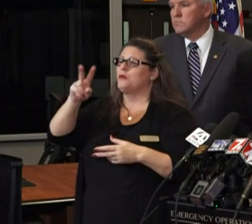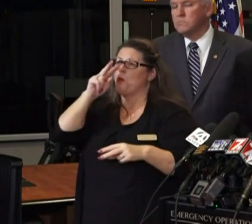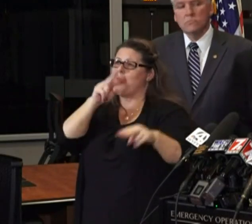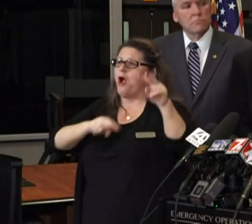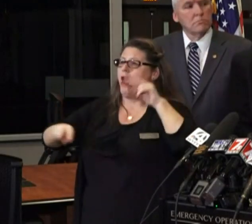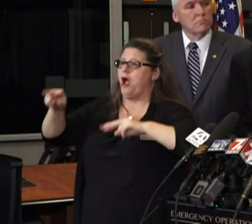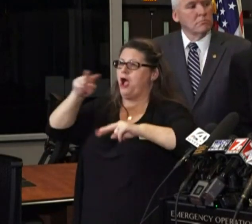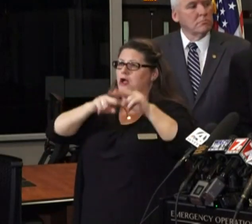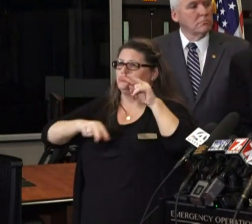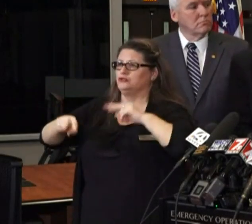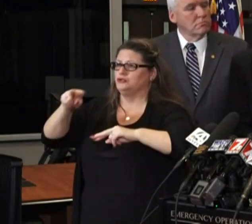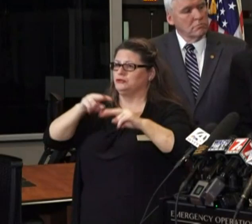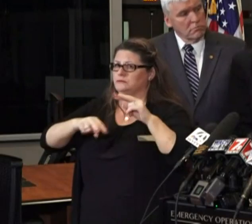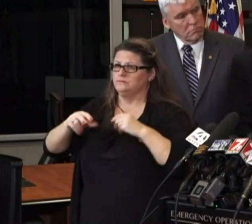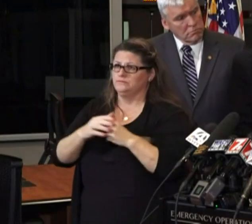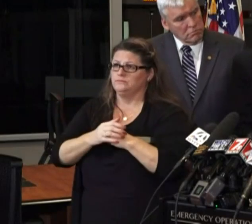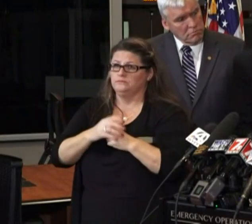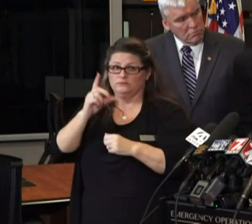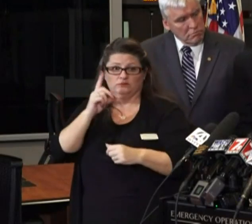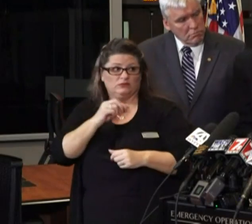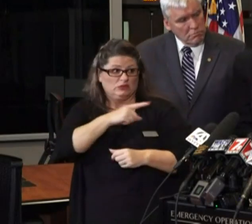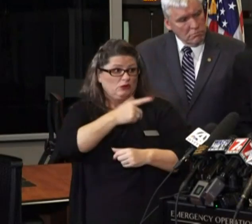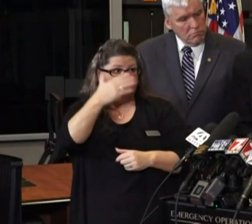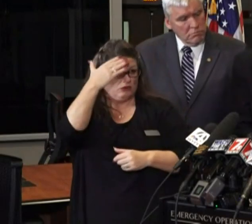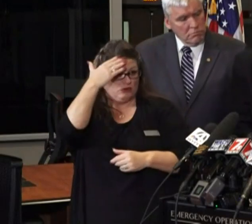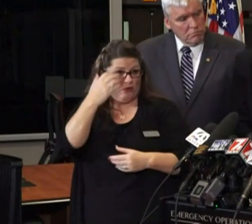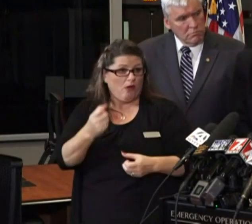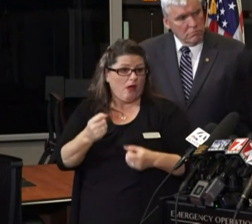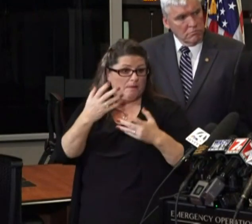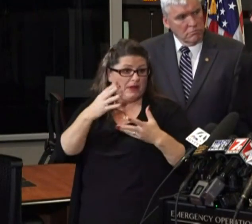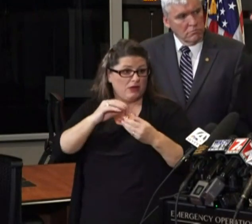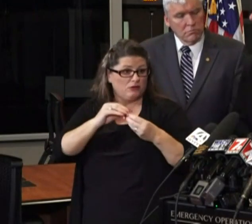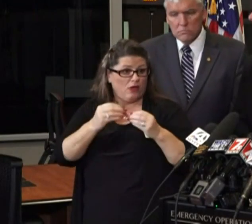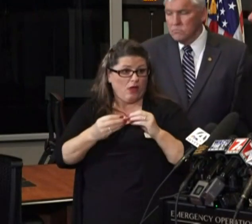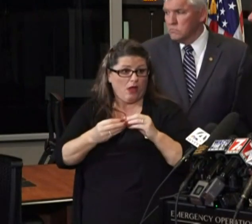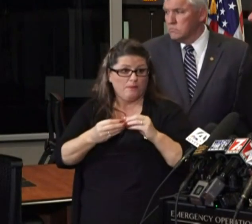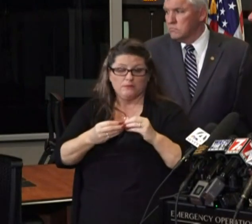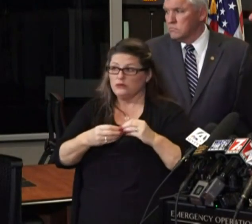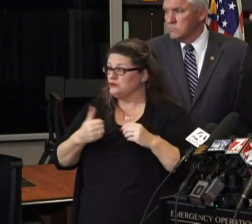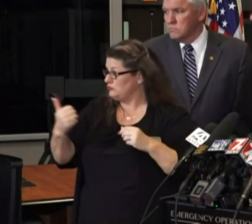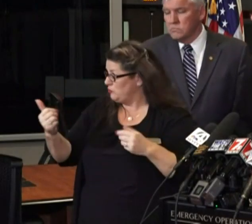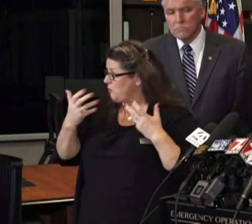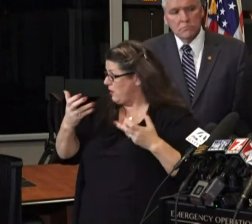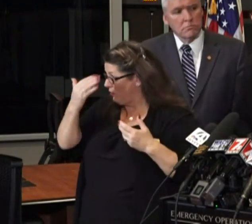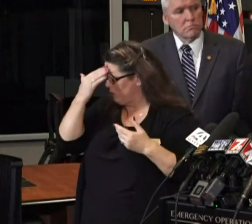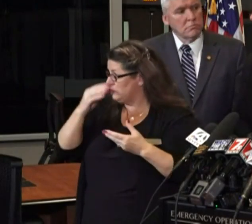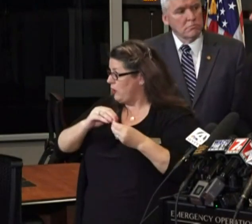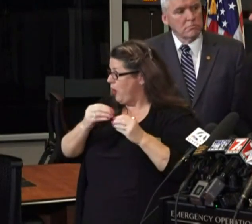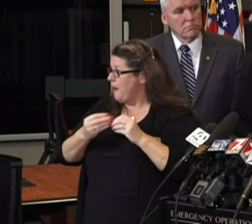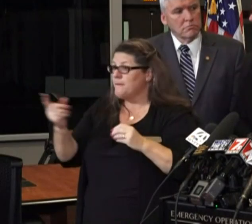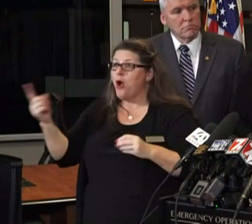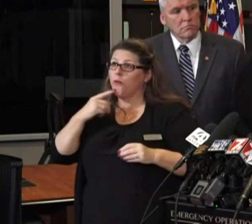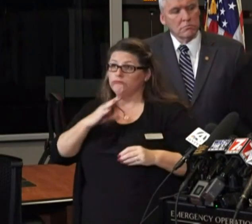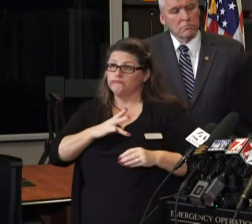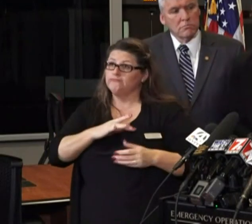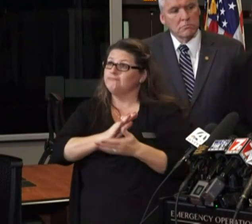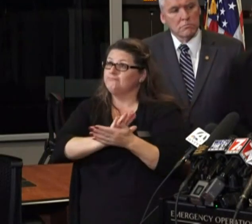What is it? Do we have some, can you give us some numbers? You're looking for some numbers?